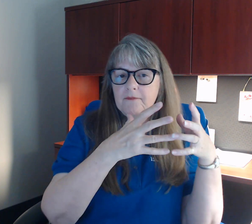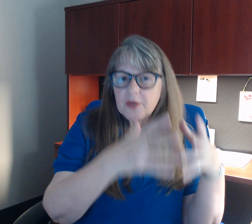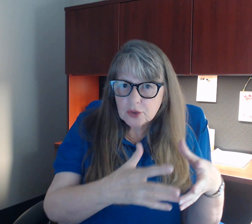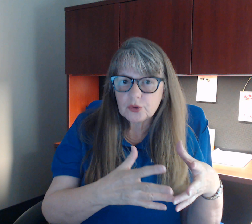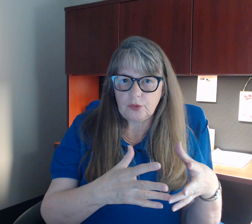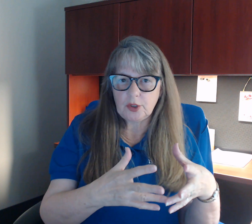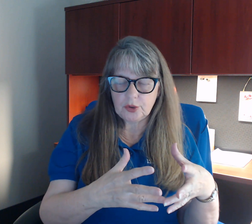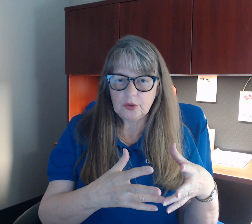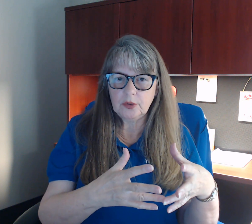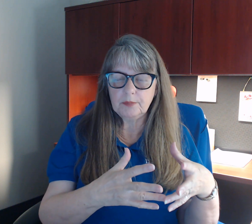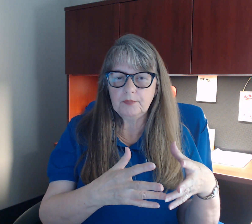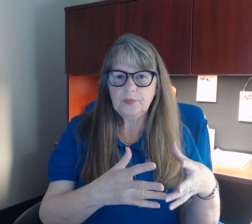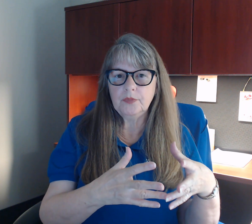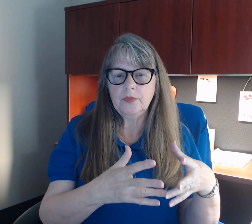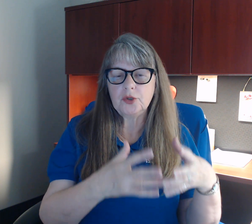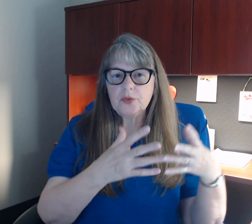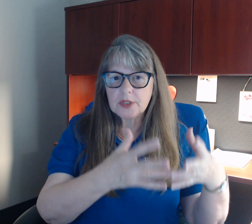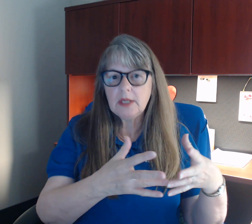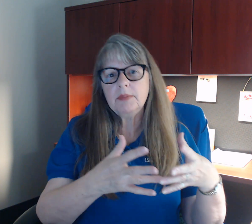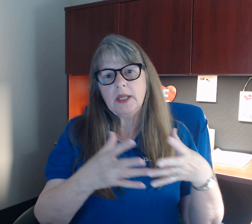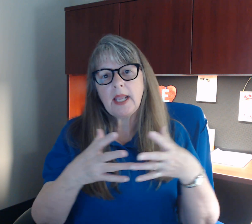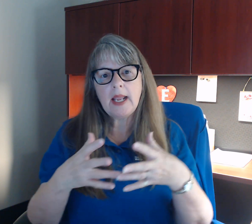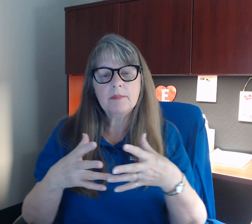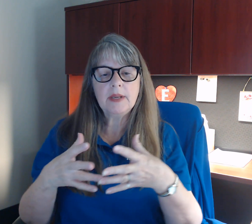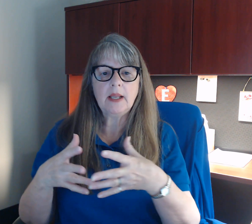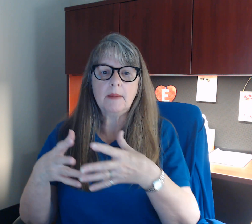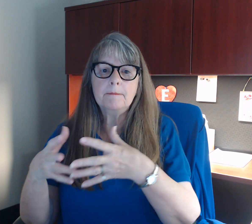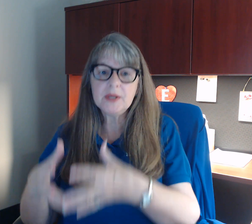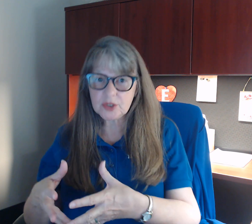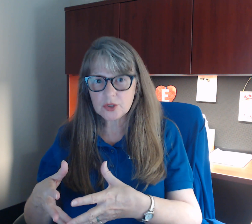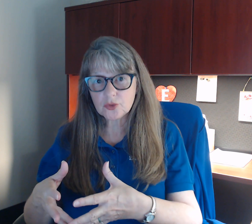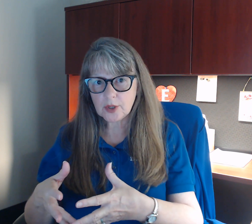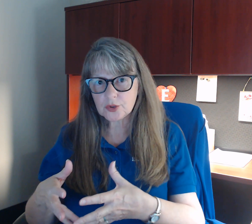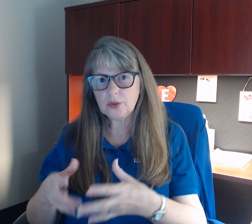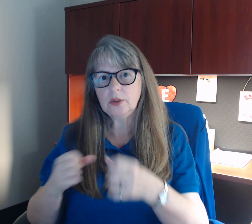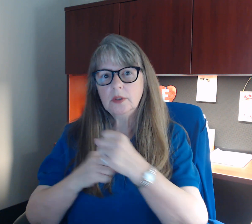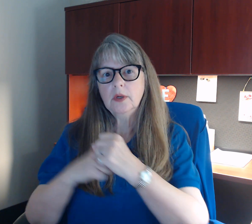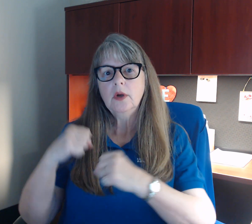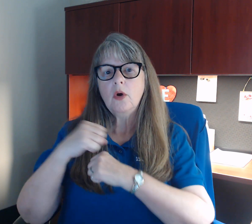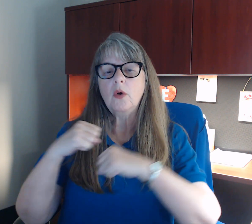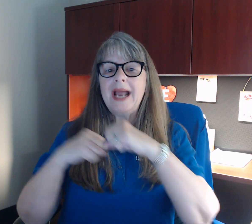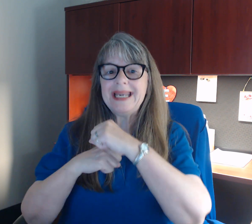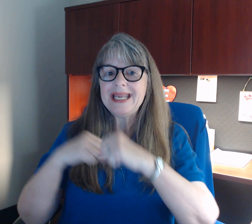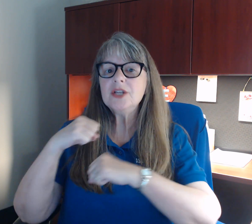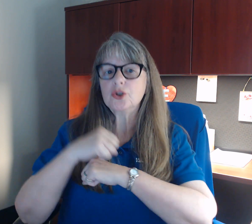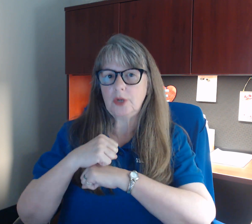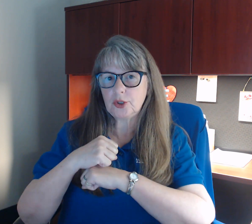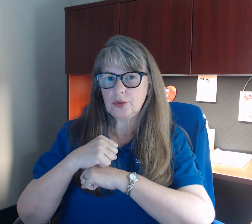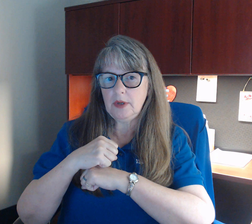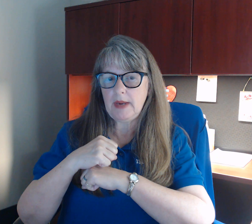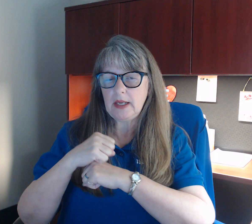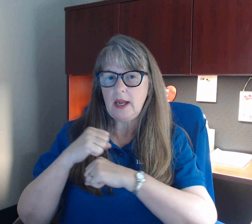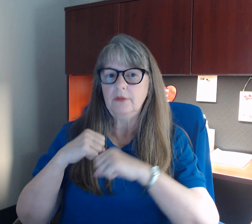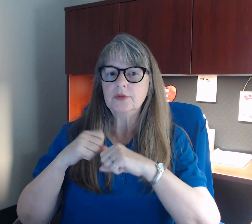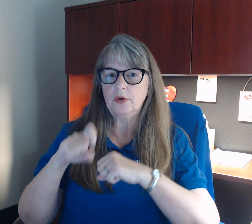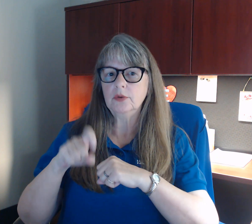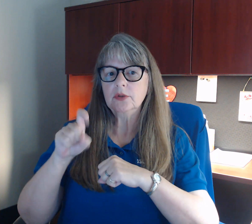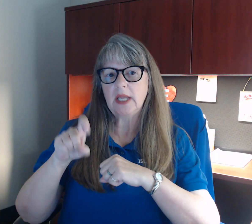physical structure that you see, but it can be like a business structure, or I need structure in my life. So say I